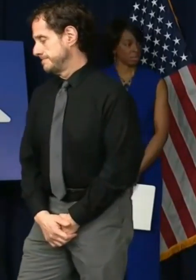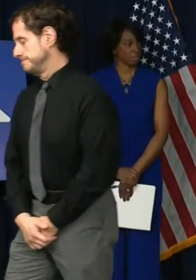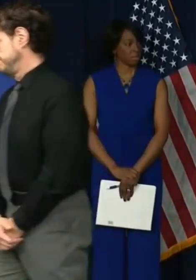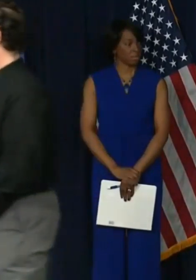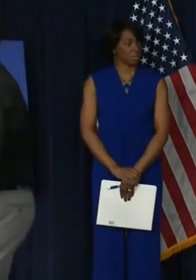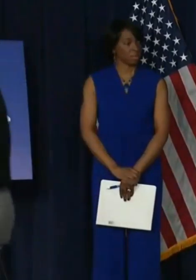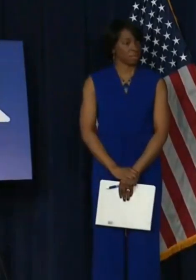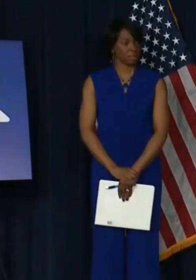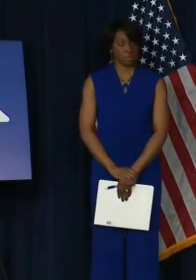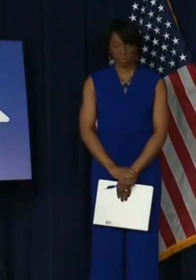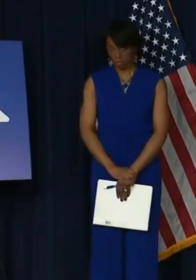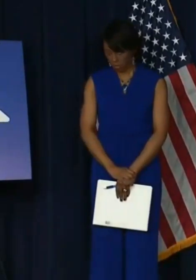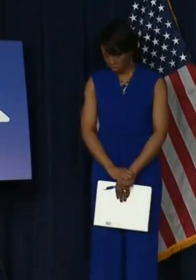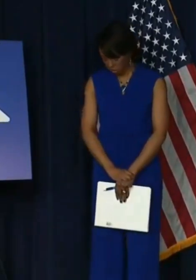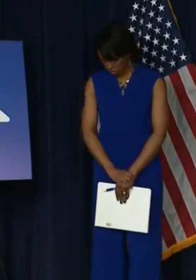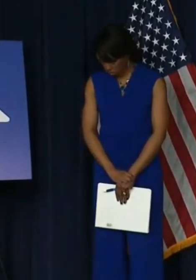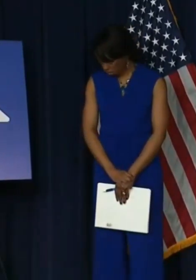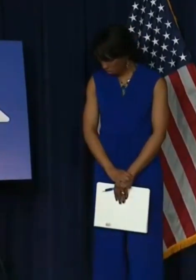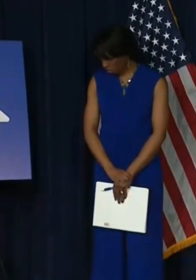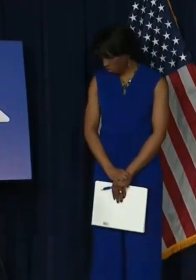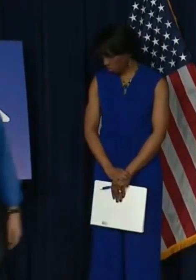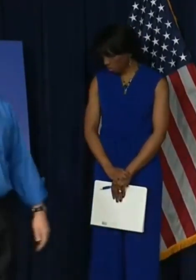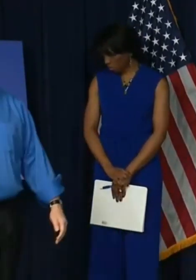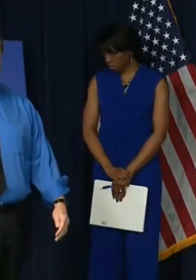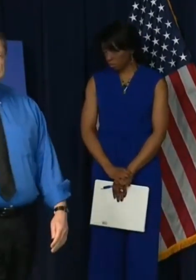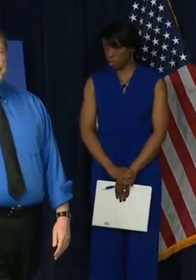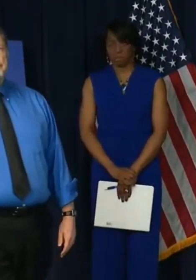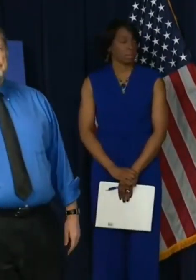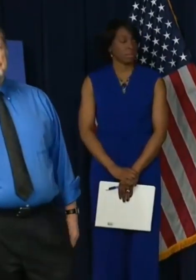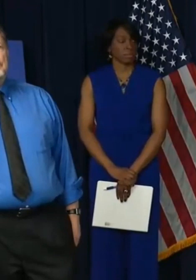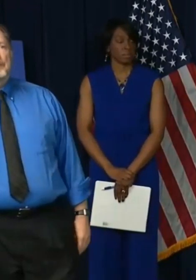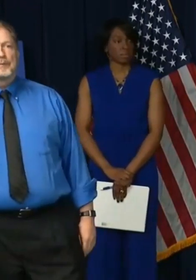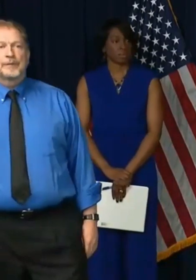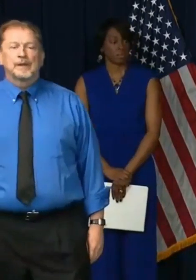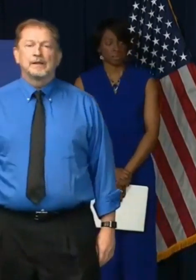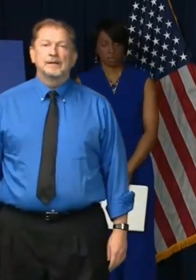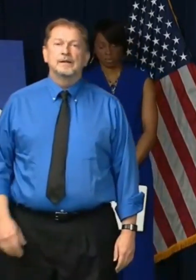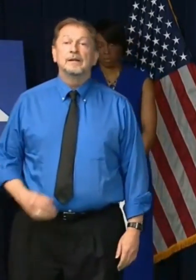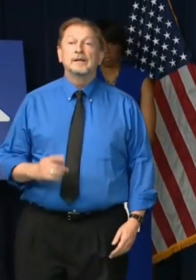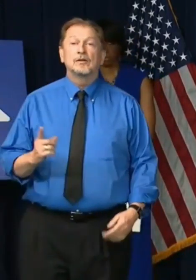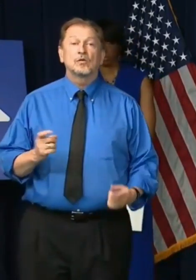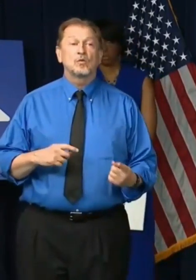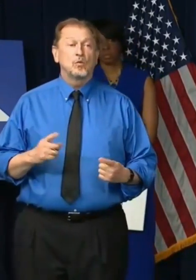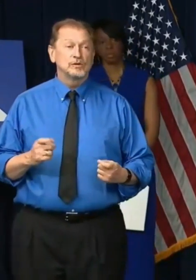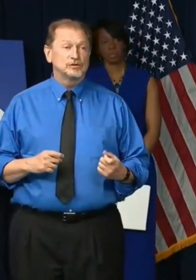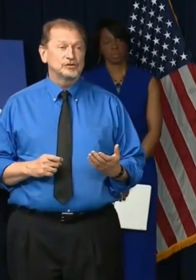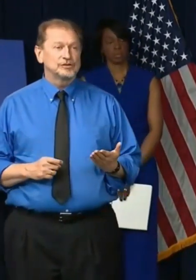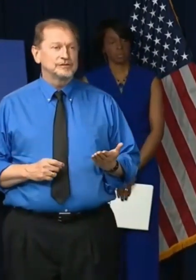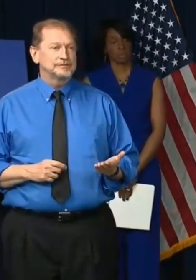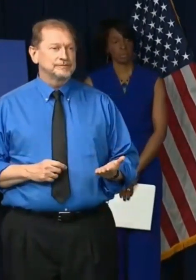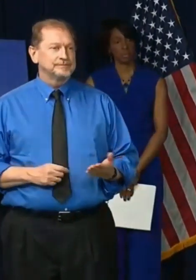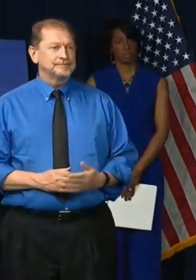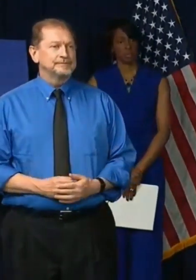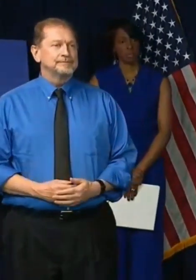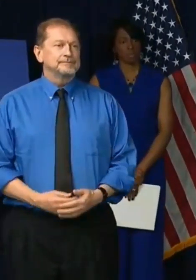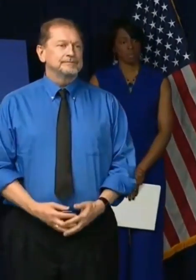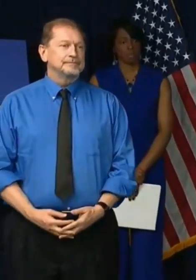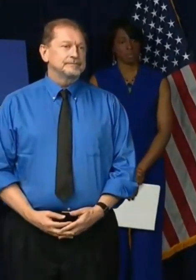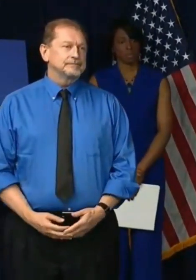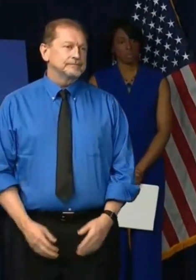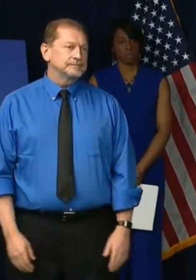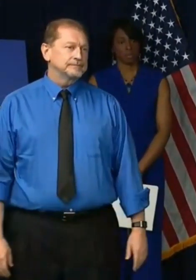Thank you. Thank you very much, Gabrielle, and happy to take any questions. Good afternoon, Governor, Dr. afternoon, Ms. Elizabeth.